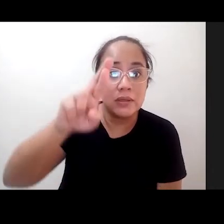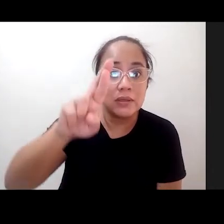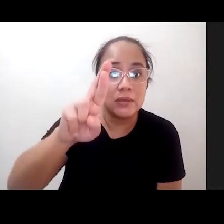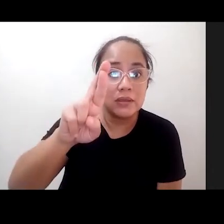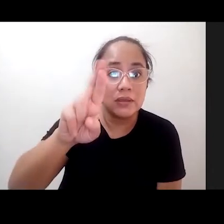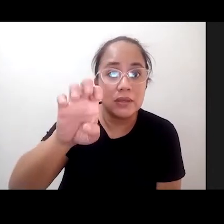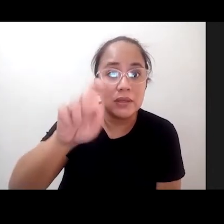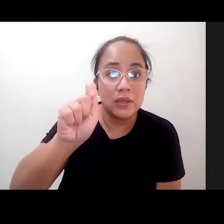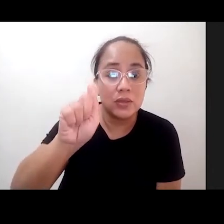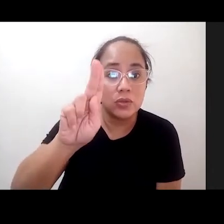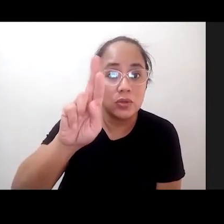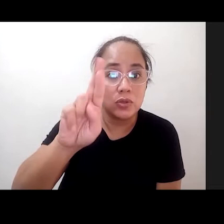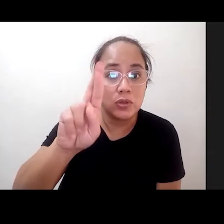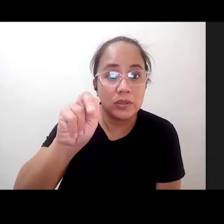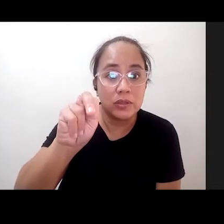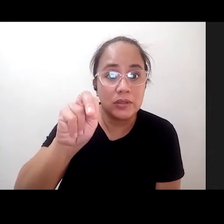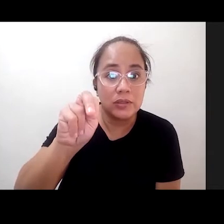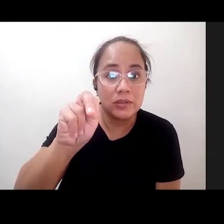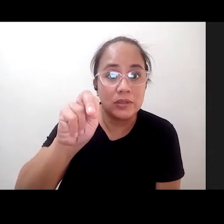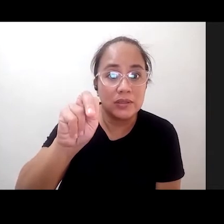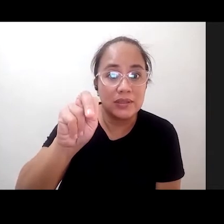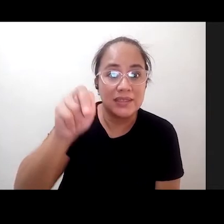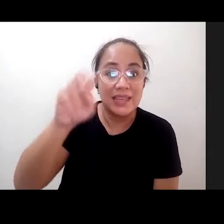Hit the enter key.